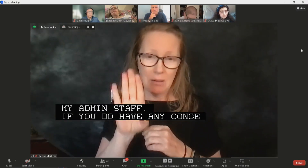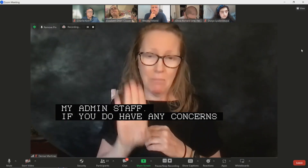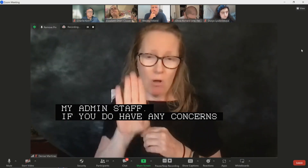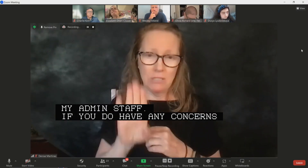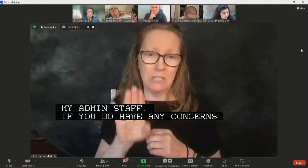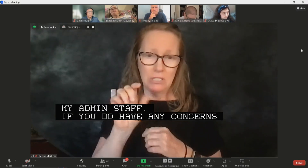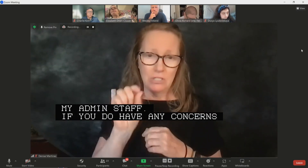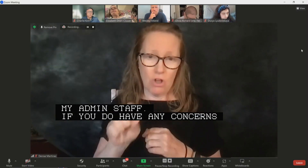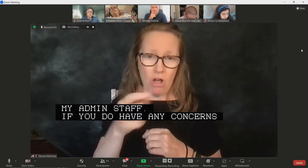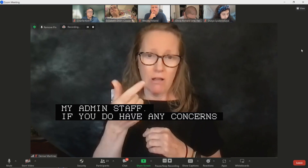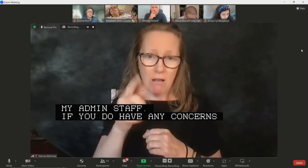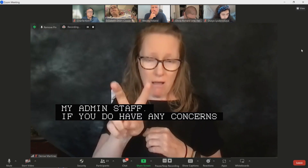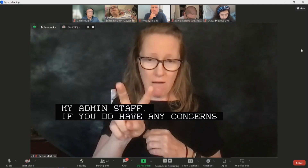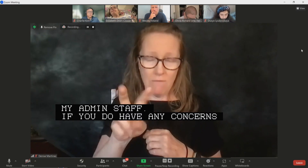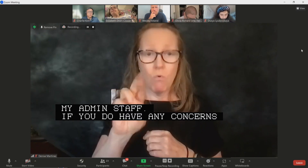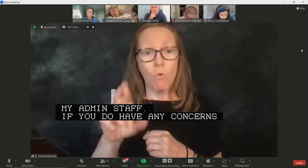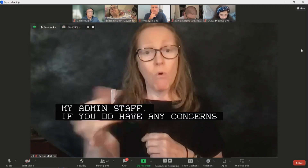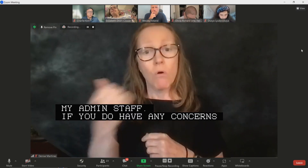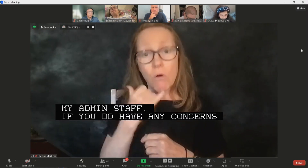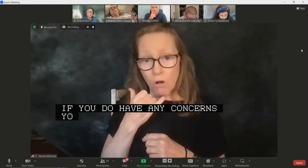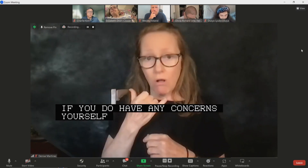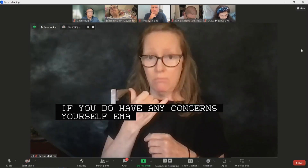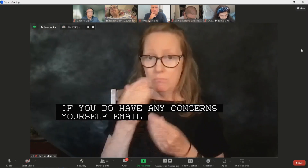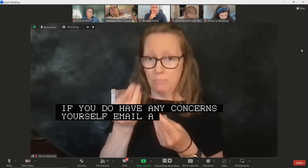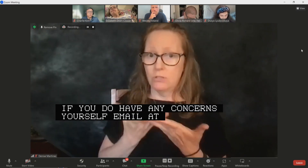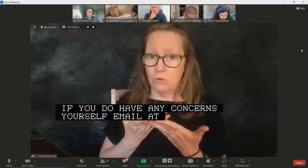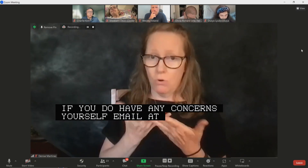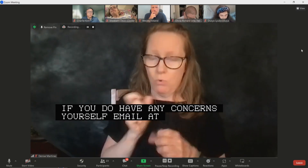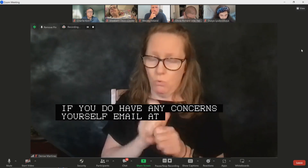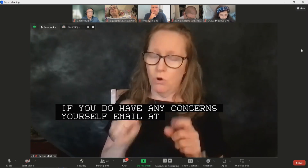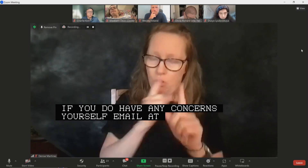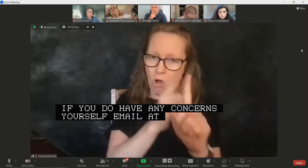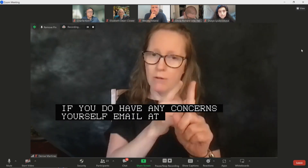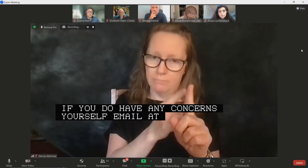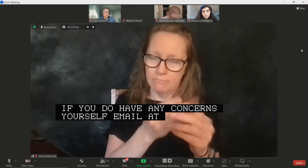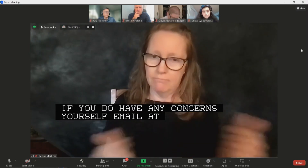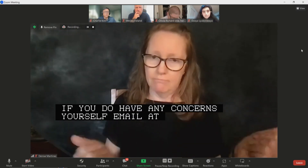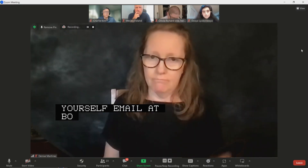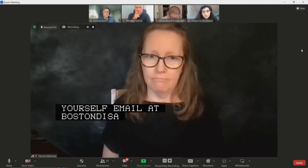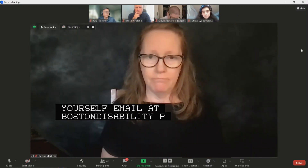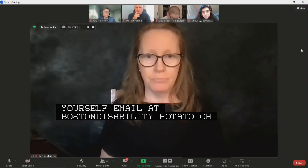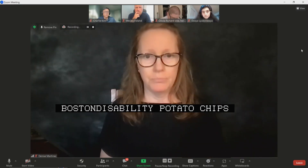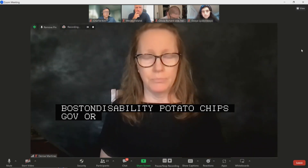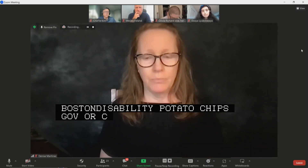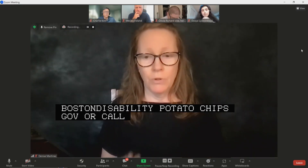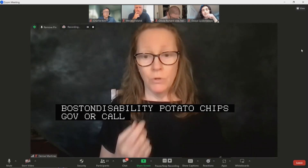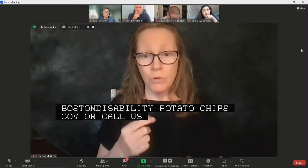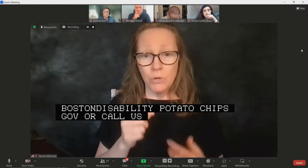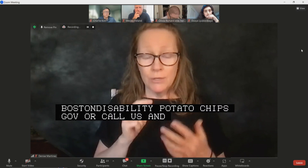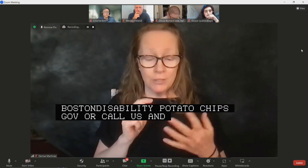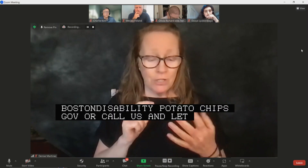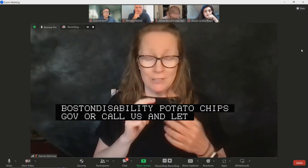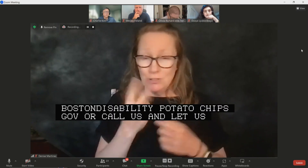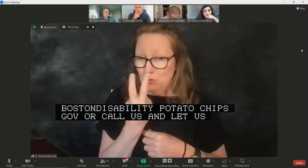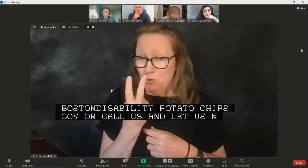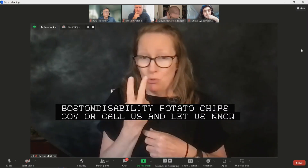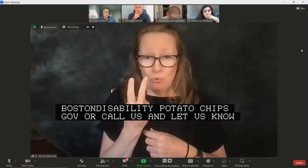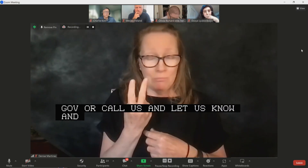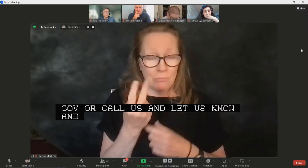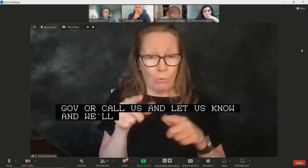disability@boston.gov, or you can always call us and let us know, and we'll work on them. So just two other quick